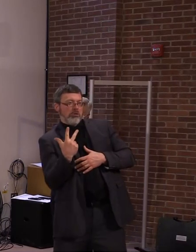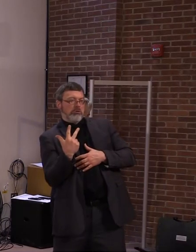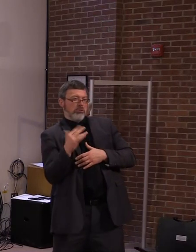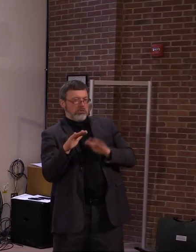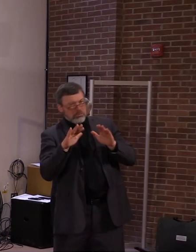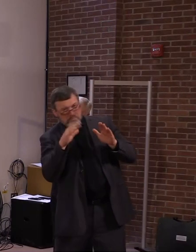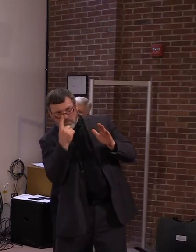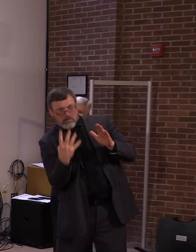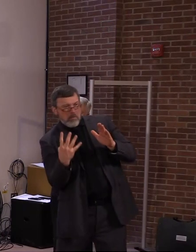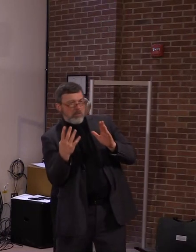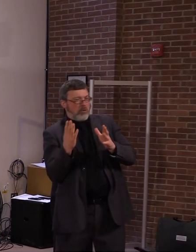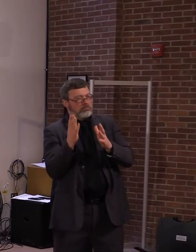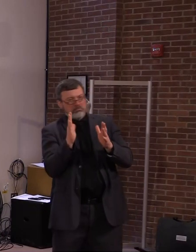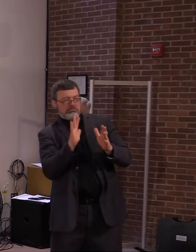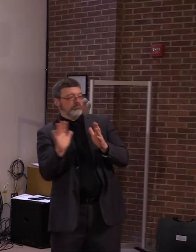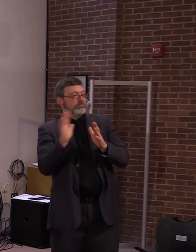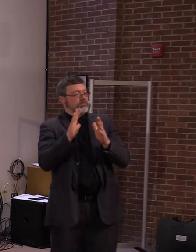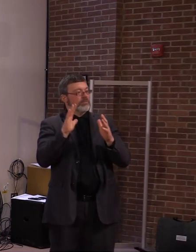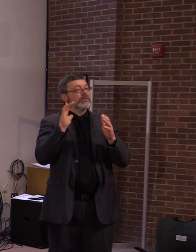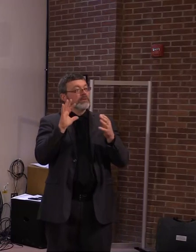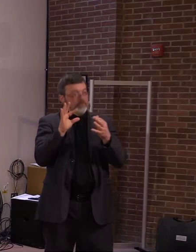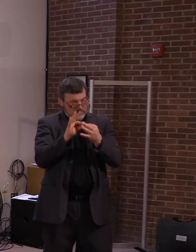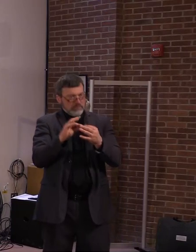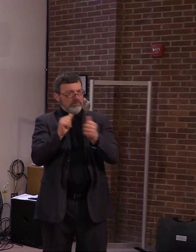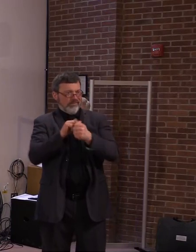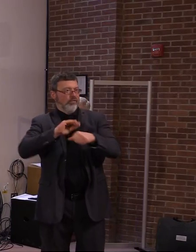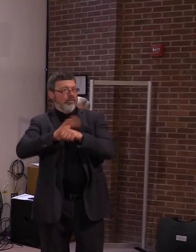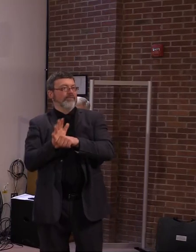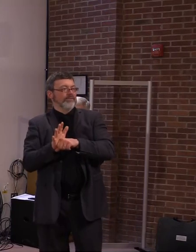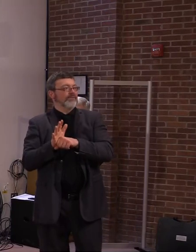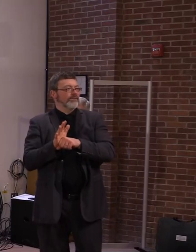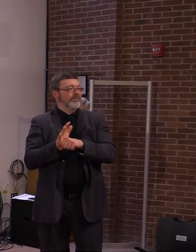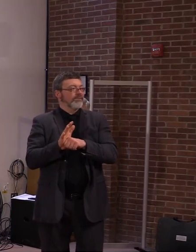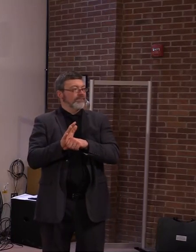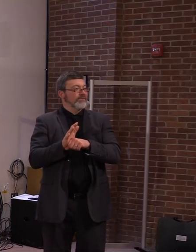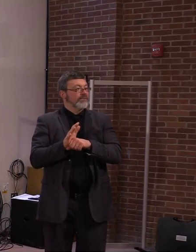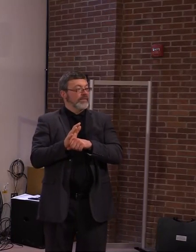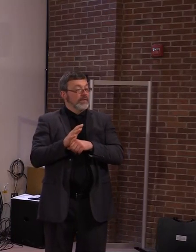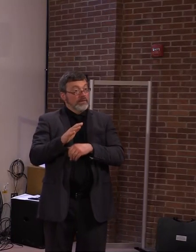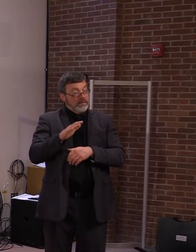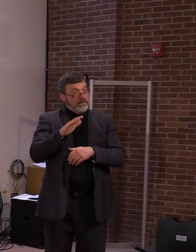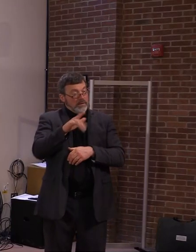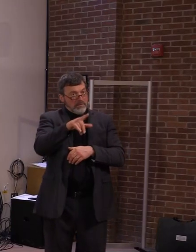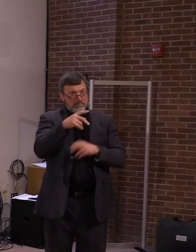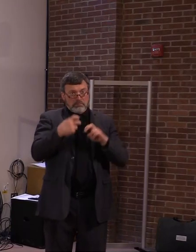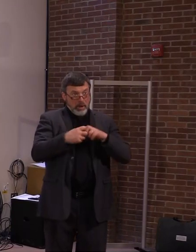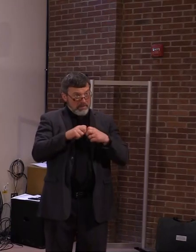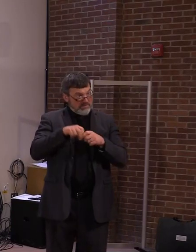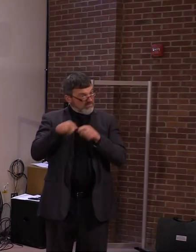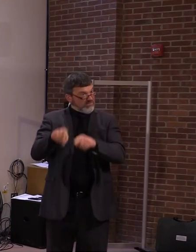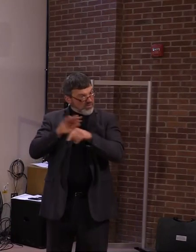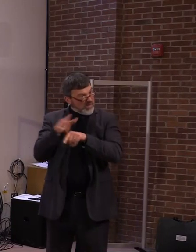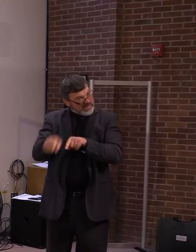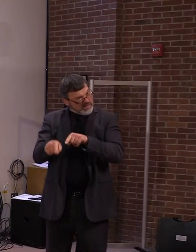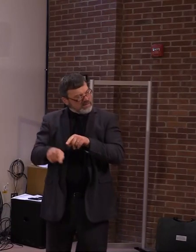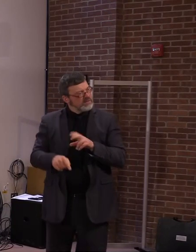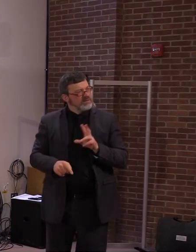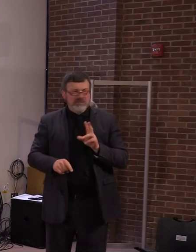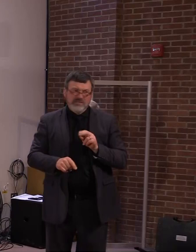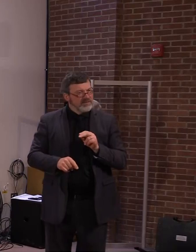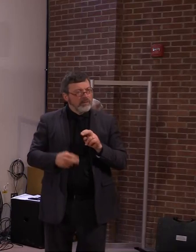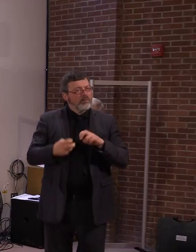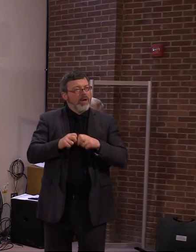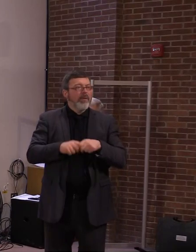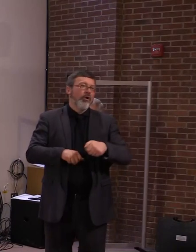So the problem isn't all with COVID. It's, as Dr. Levine has said, it's the other healthcare